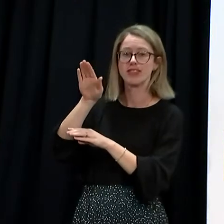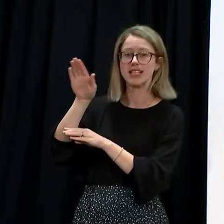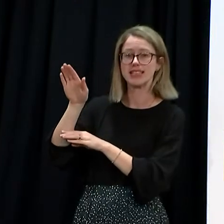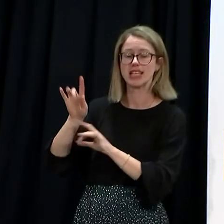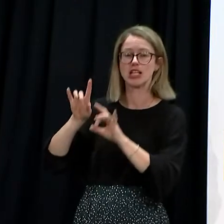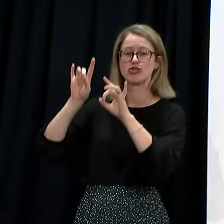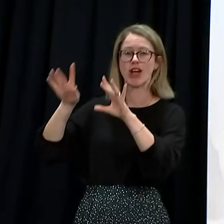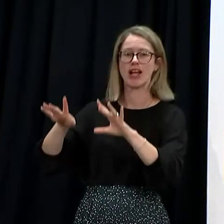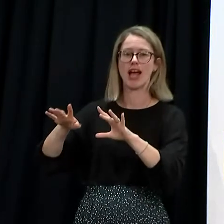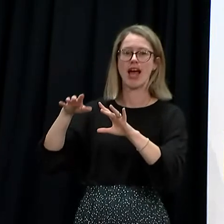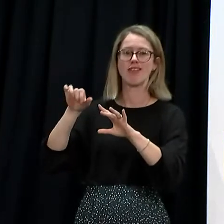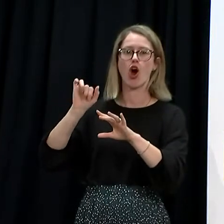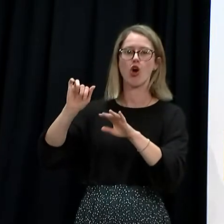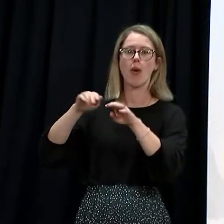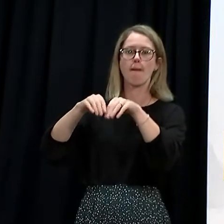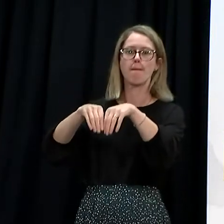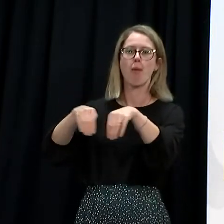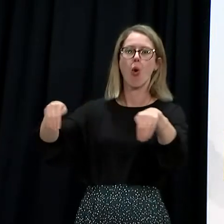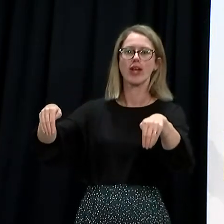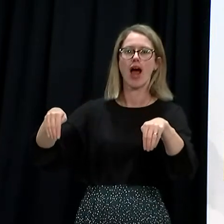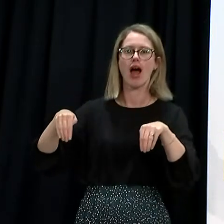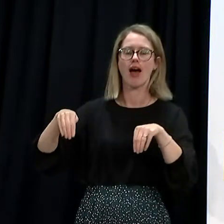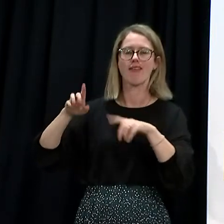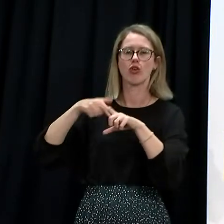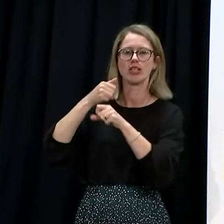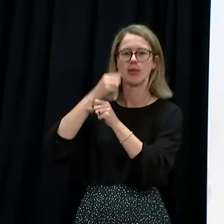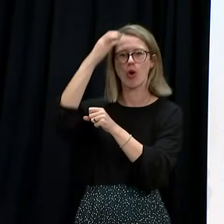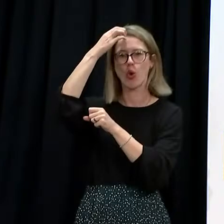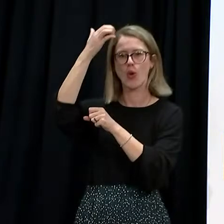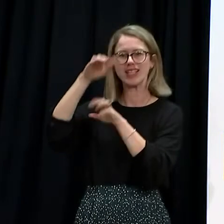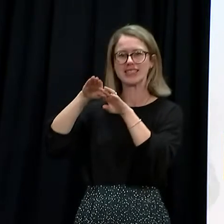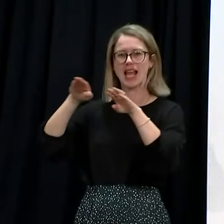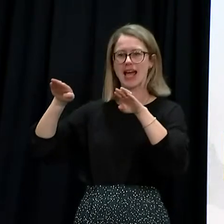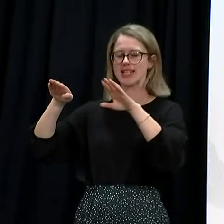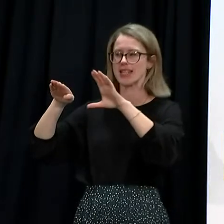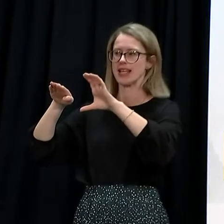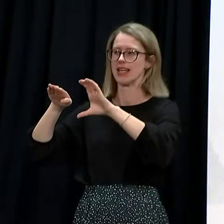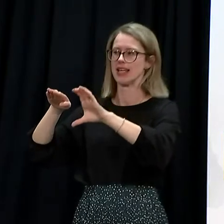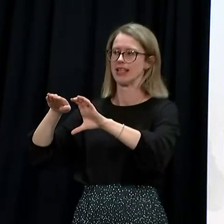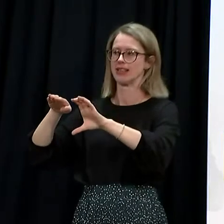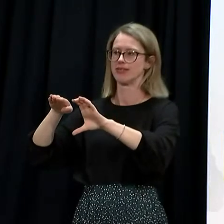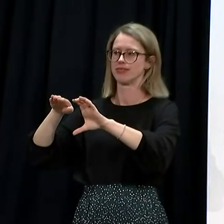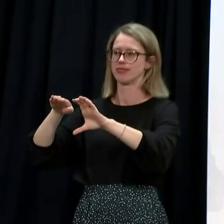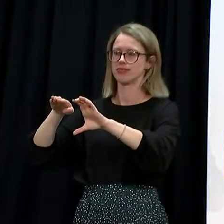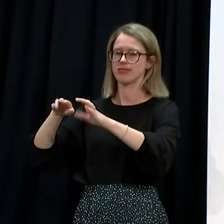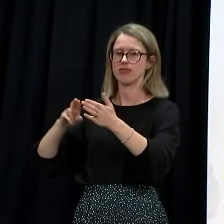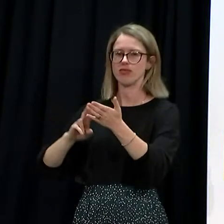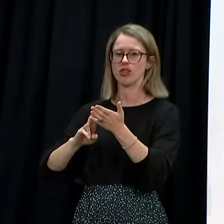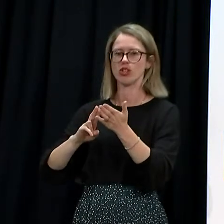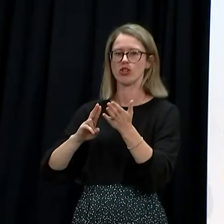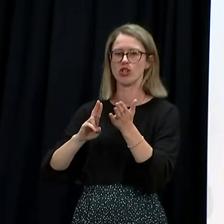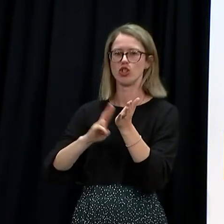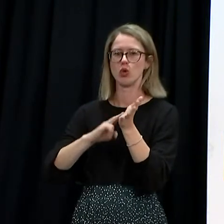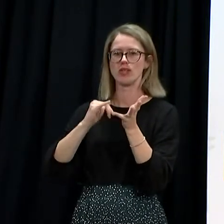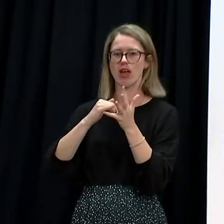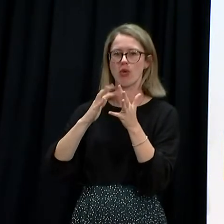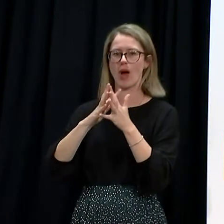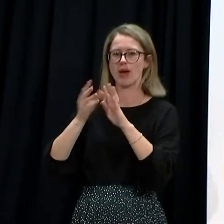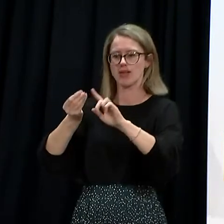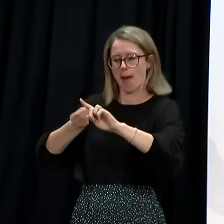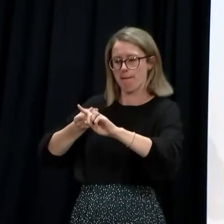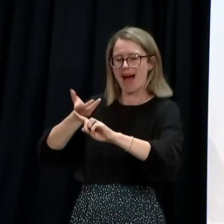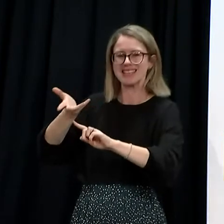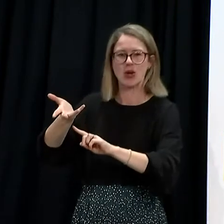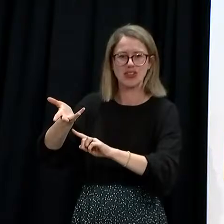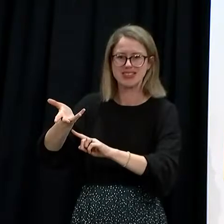In Australia, for instance, Queensland has now dealing with cases out of New South Wales. When you have